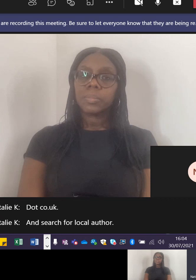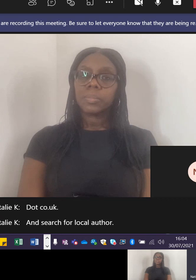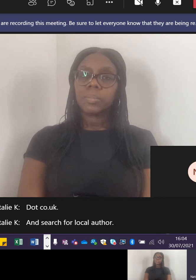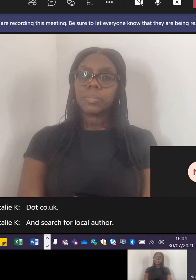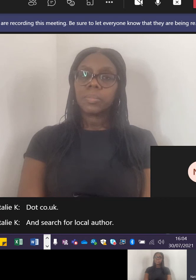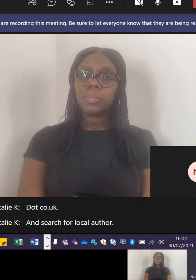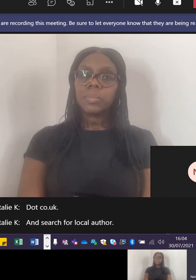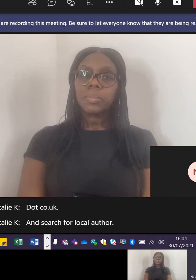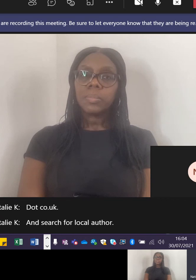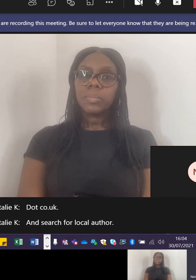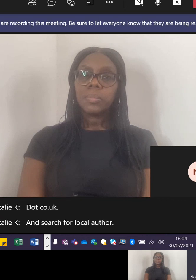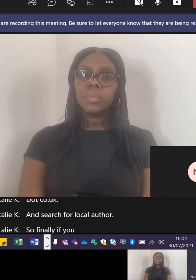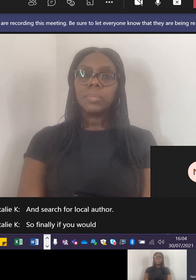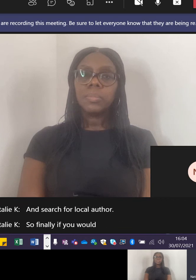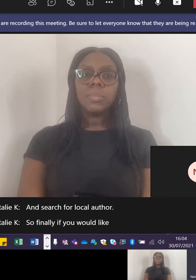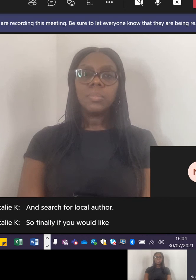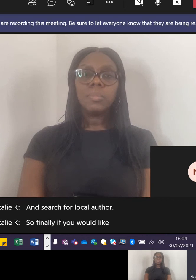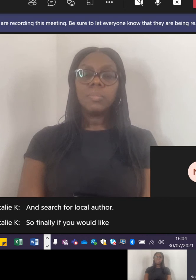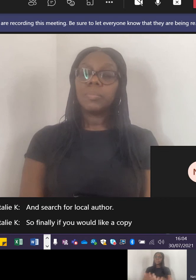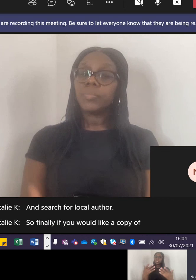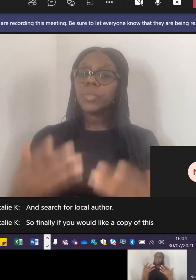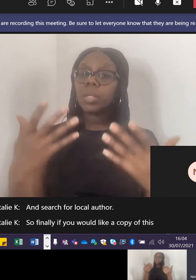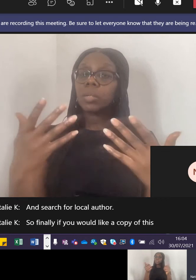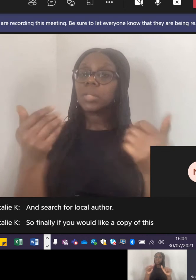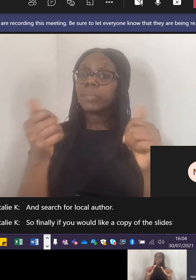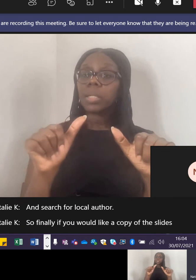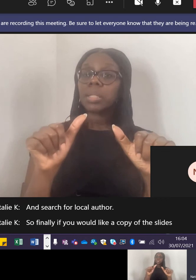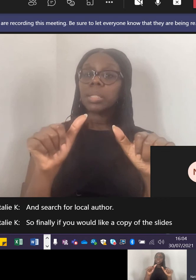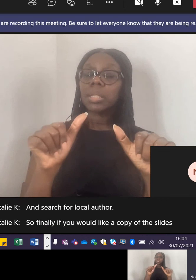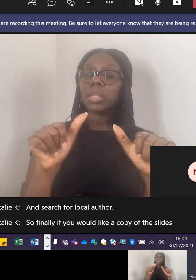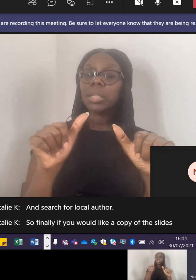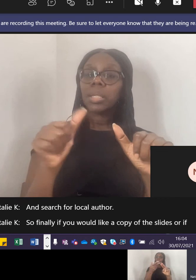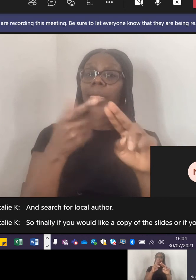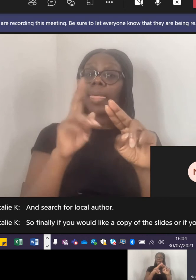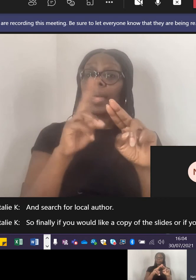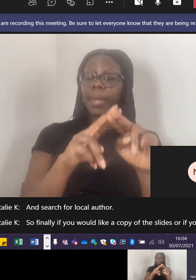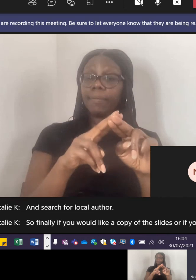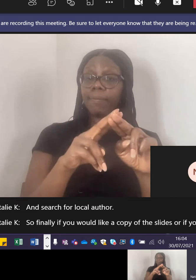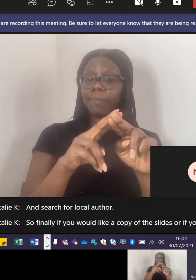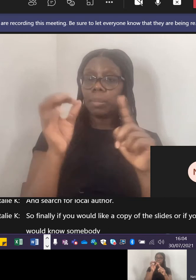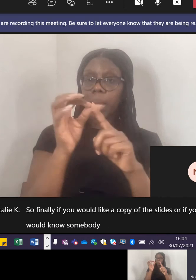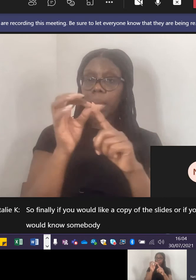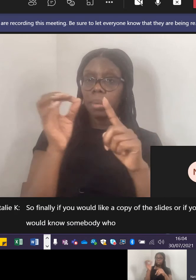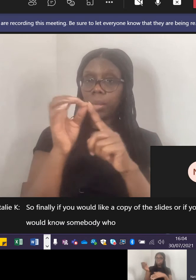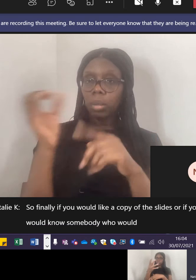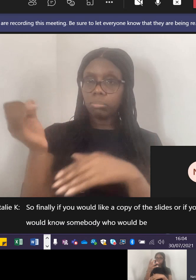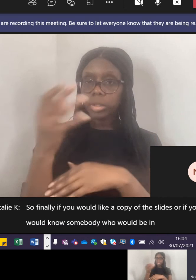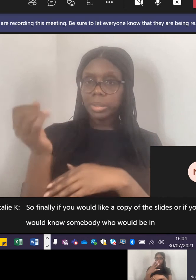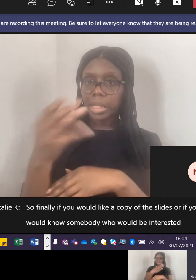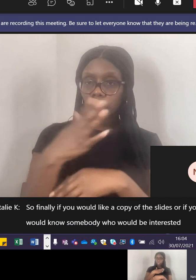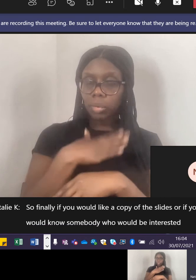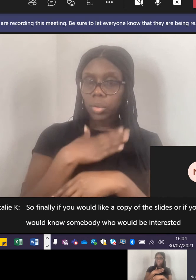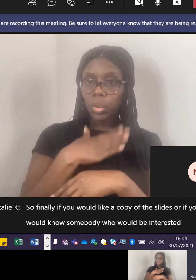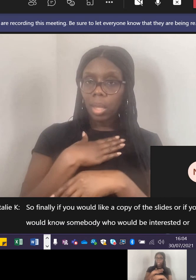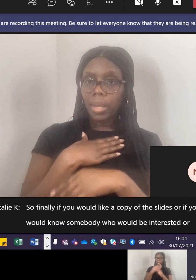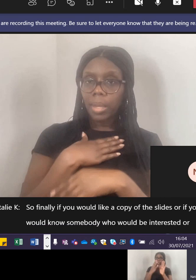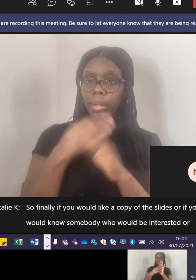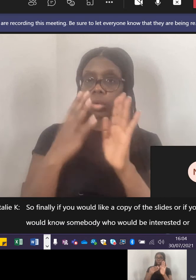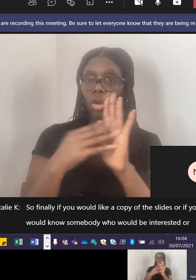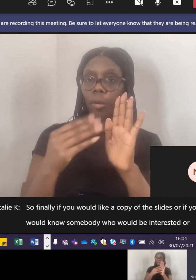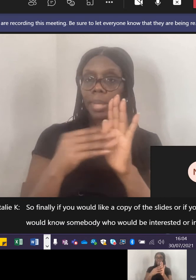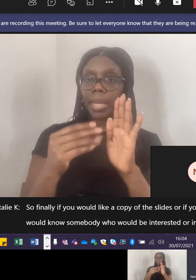So finally, if you would like a copy of the slides, or if you would know somebody who would be interested or